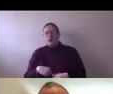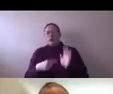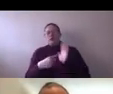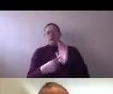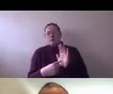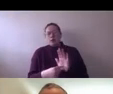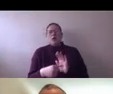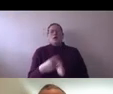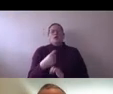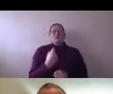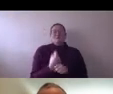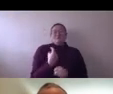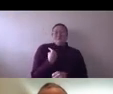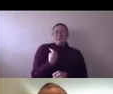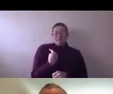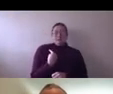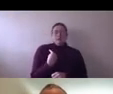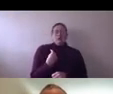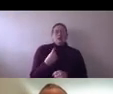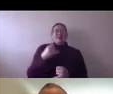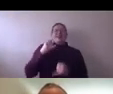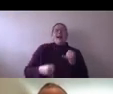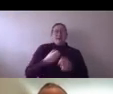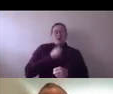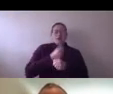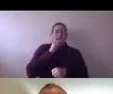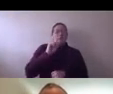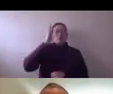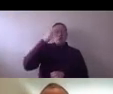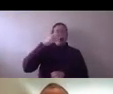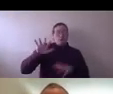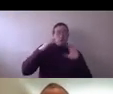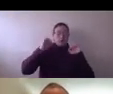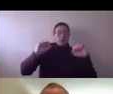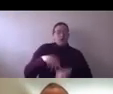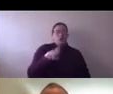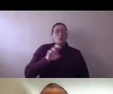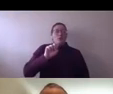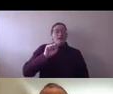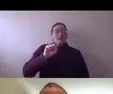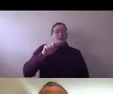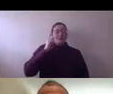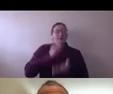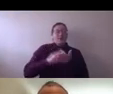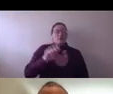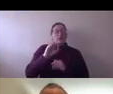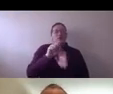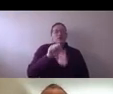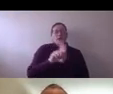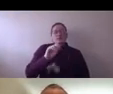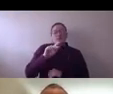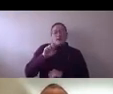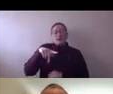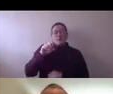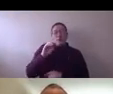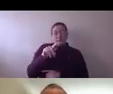during the last year of the Trump administration, the US Secretary of State, Mike Pompeo, came to Southern California to